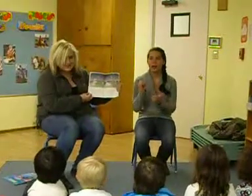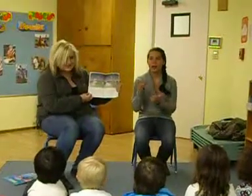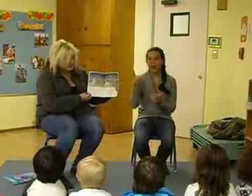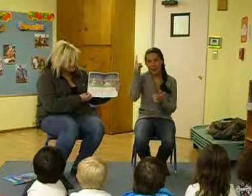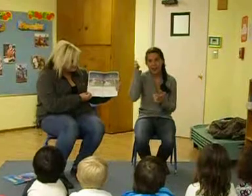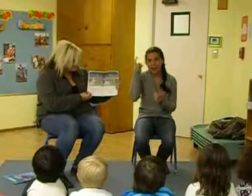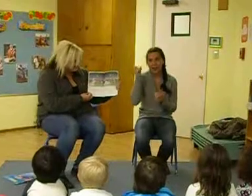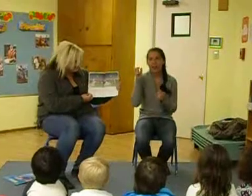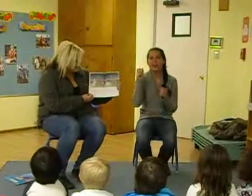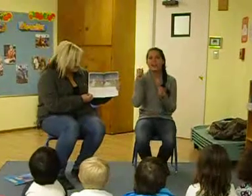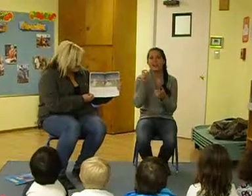biscuits.